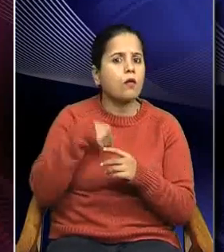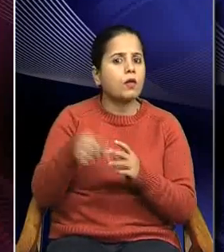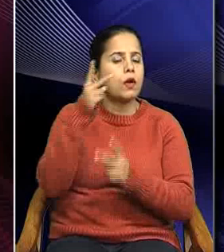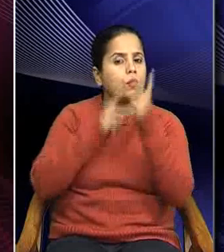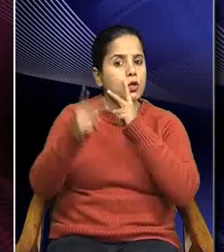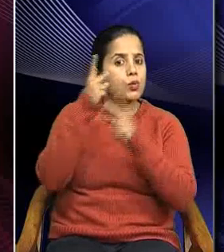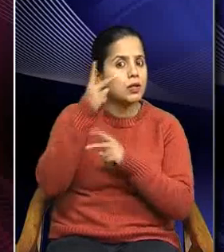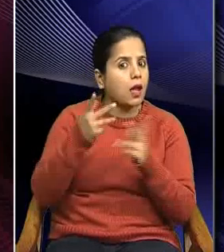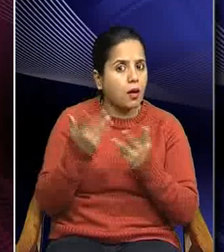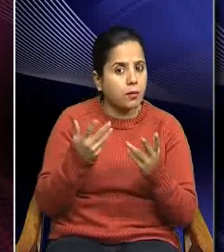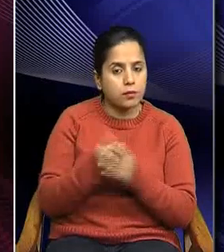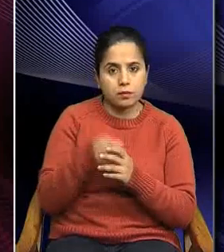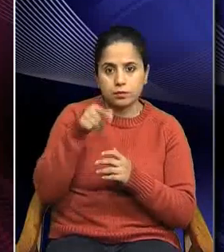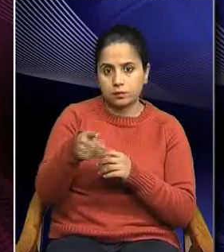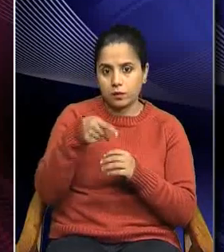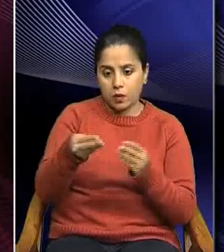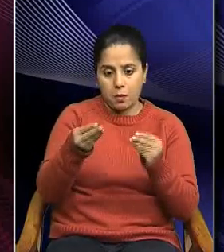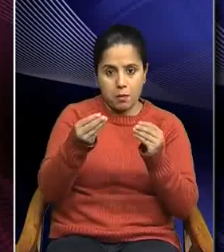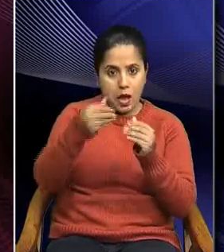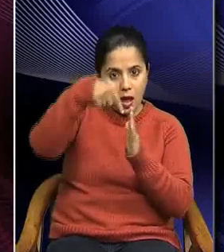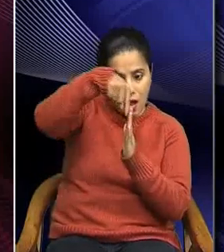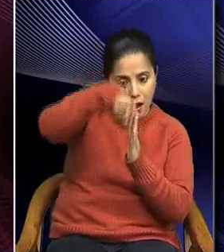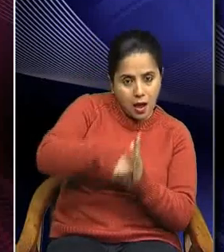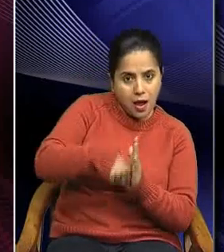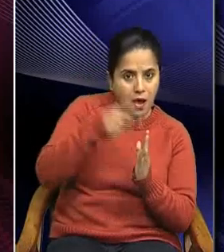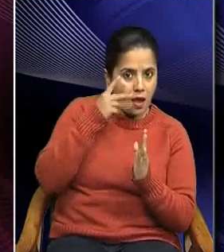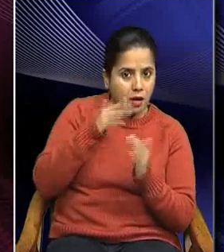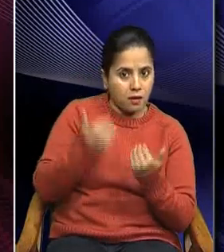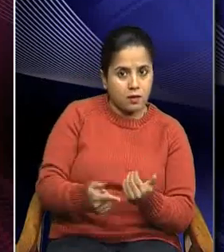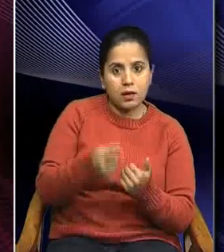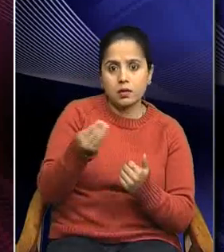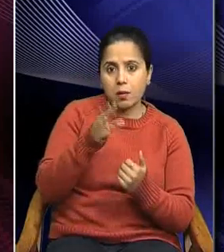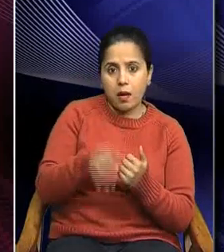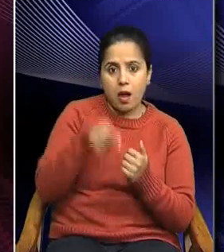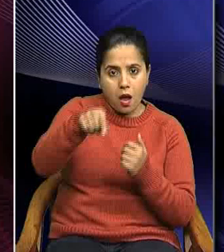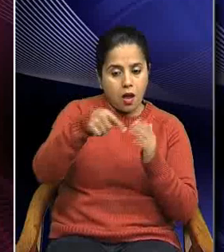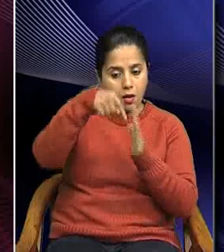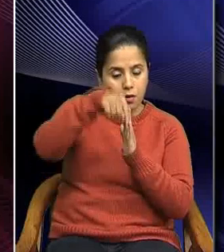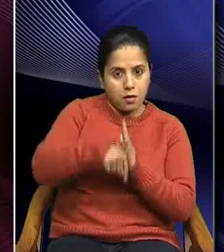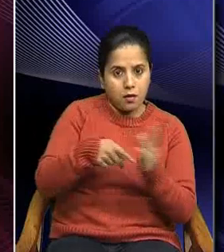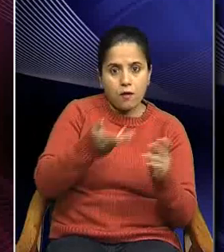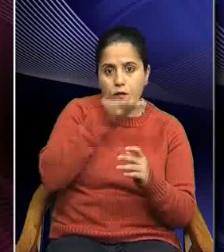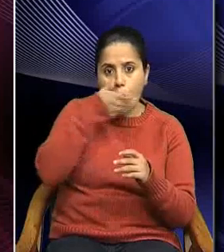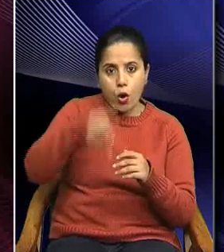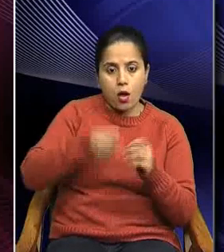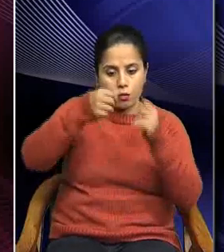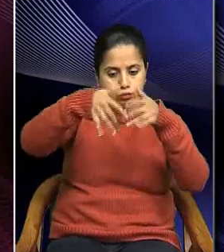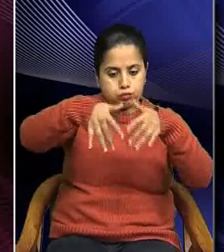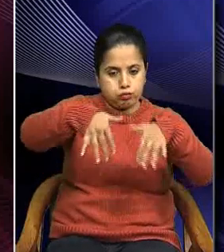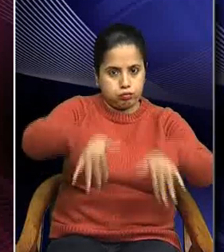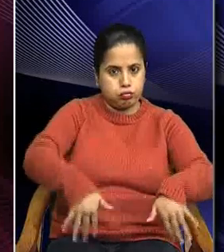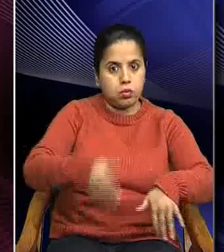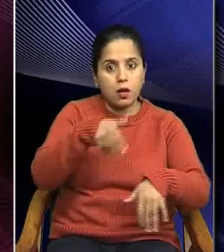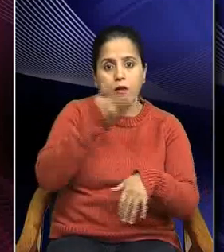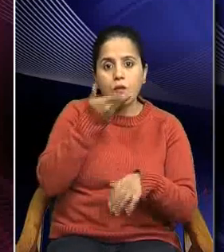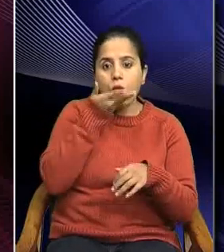that beneath the soil, beneath the surface, there are some channels through which water goes. And where is water coming